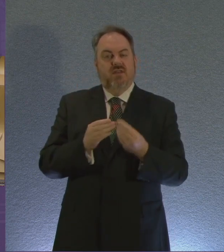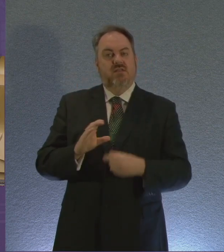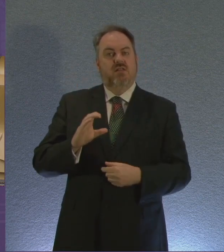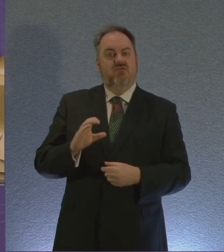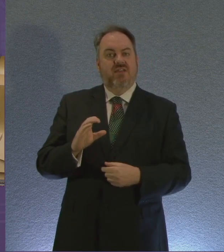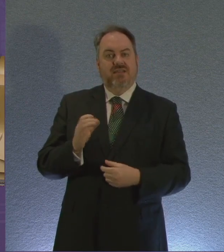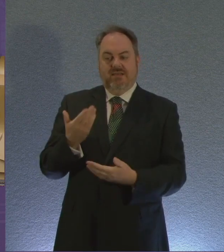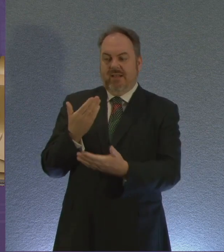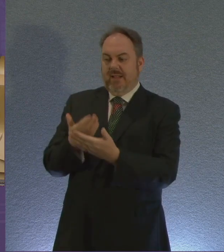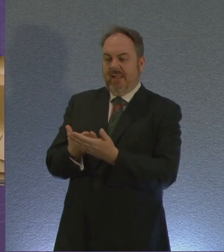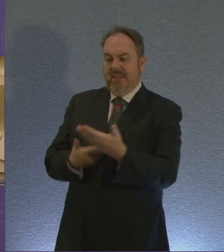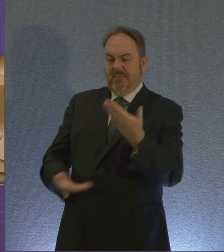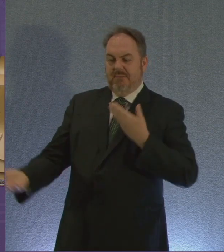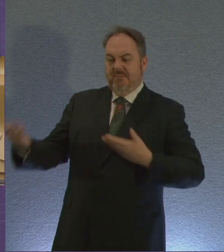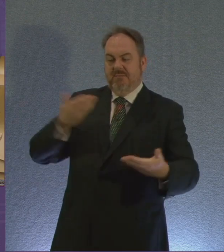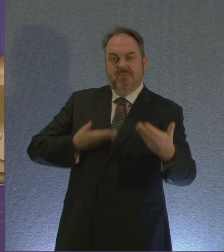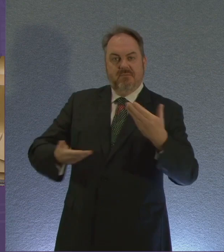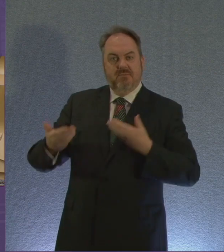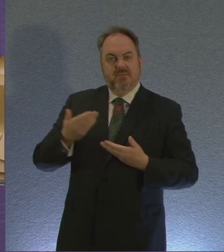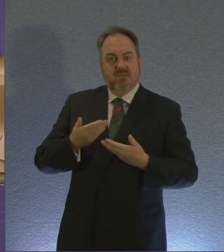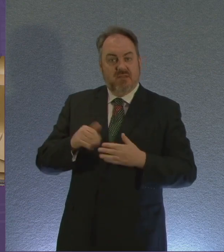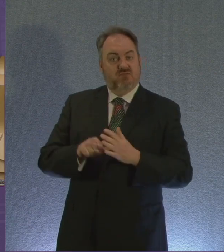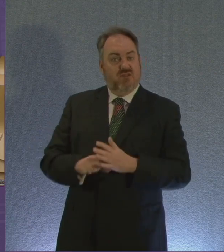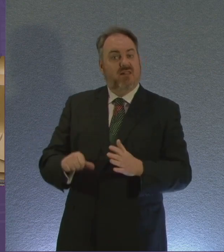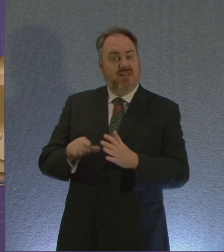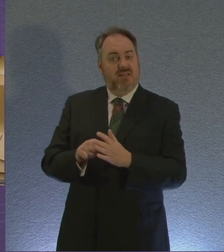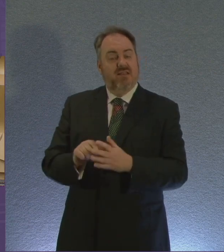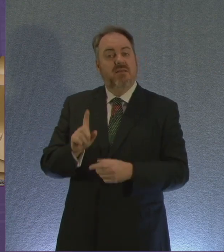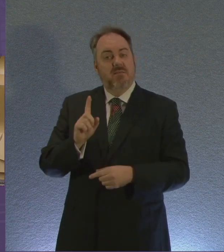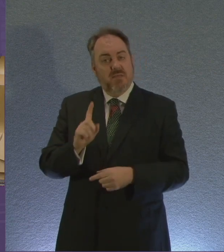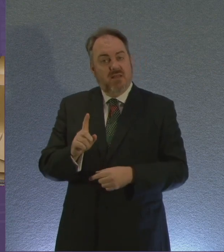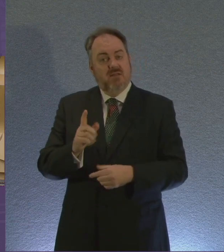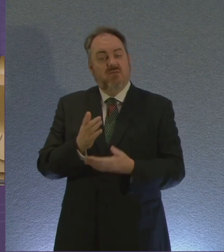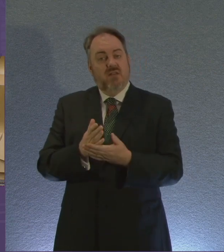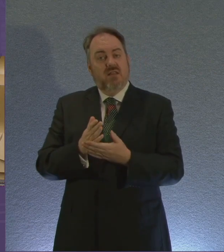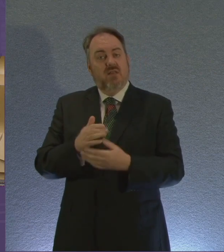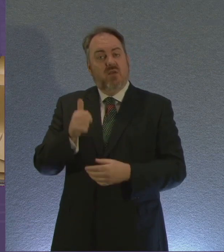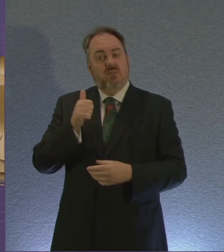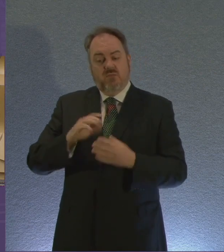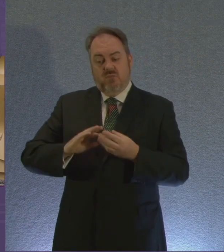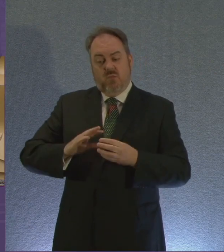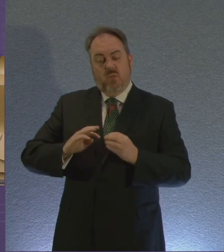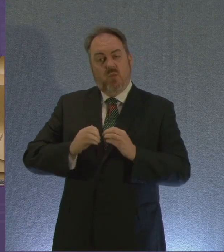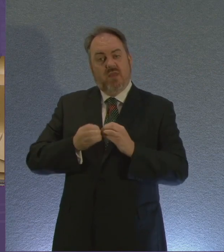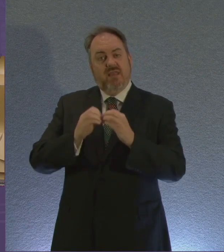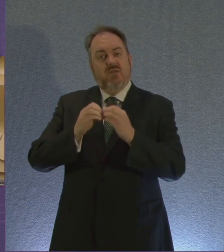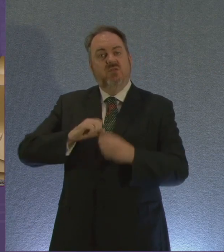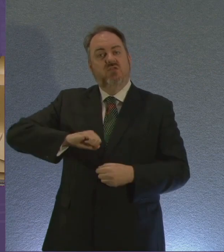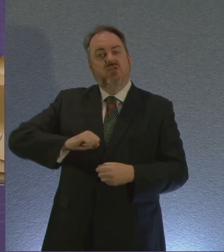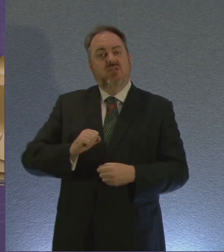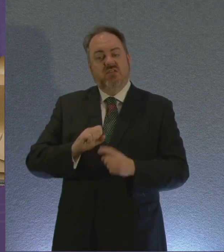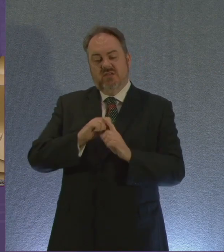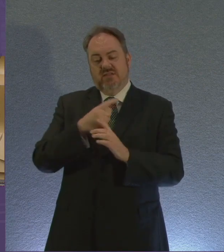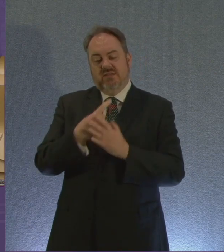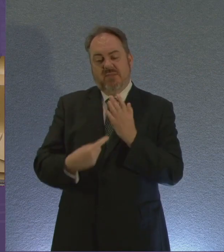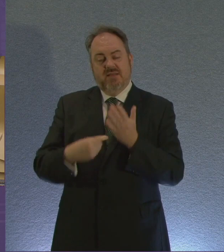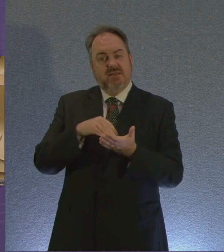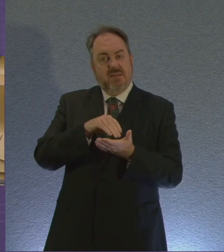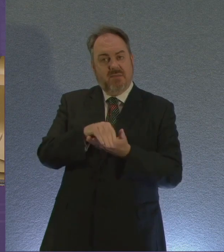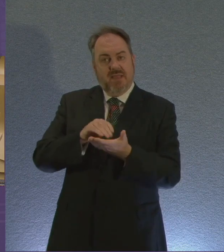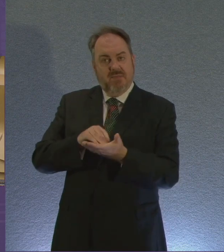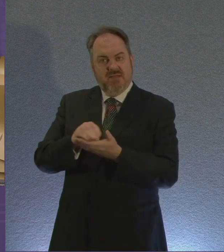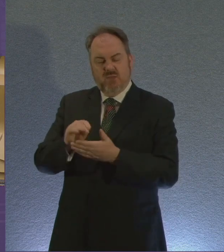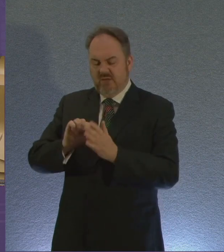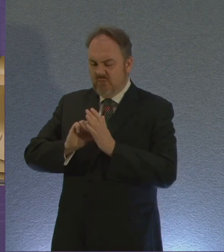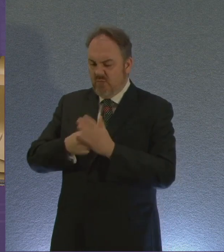I had anticipated laying out my plans for launching Scottish disability payments this week. Work had been continuing at pace, and I had planned